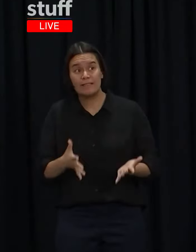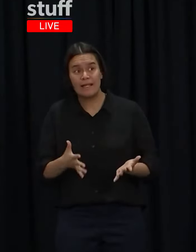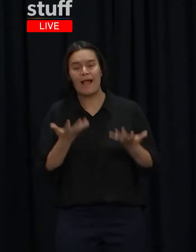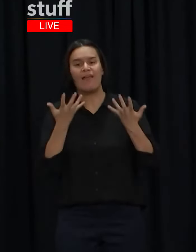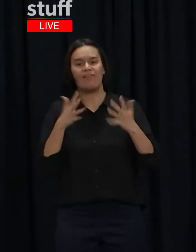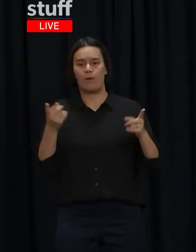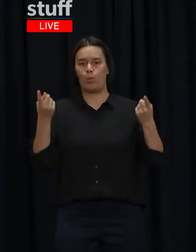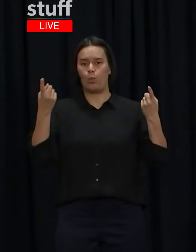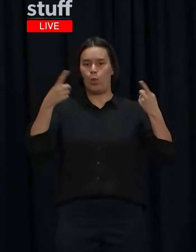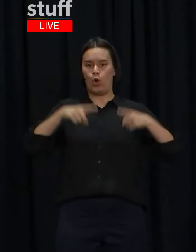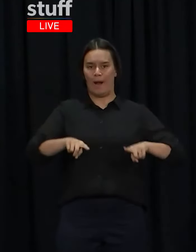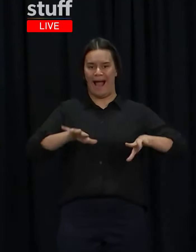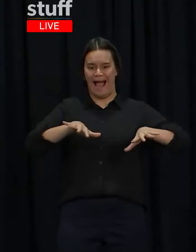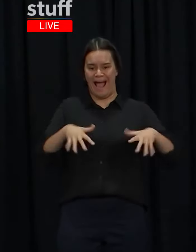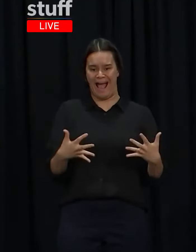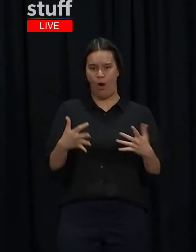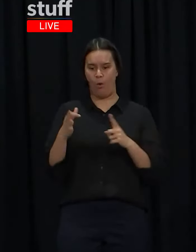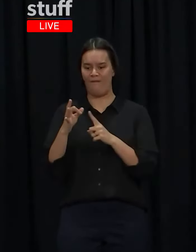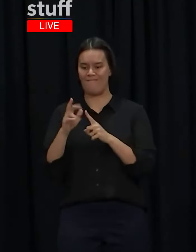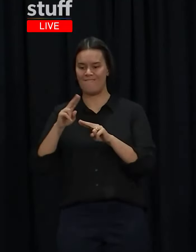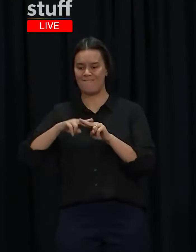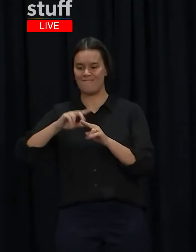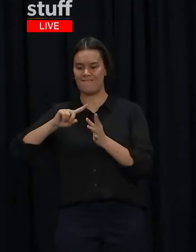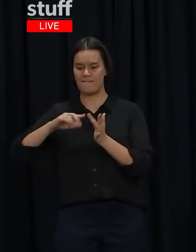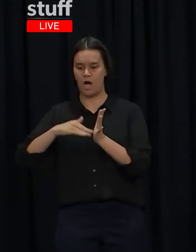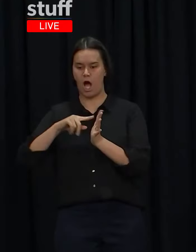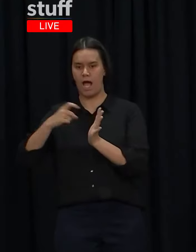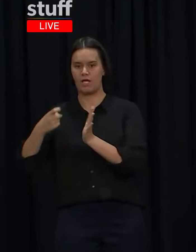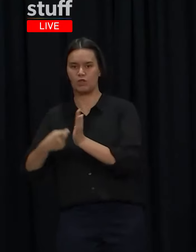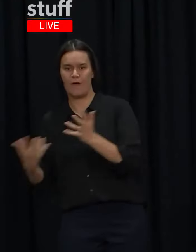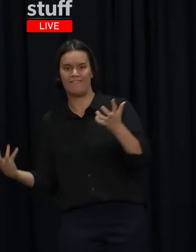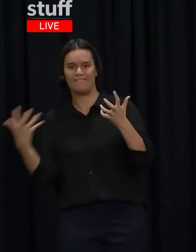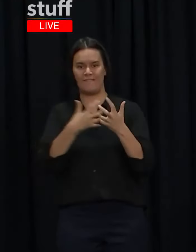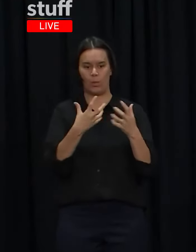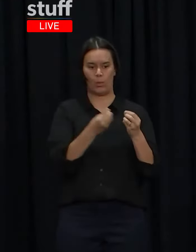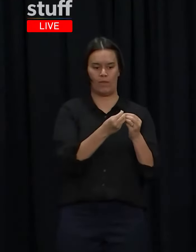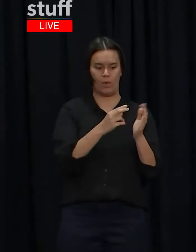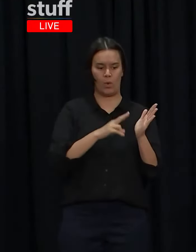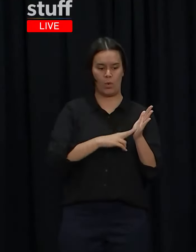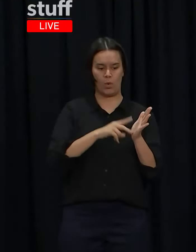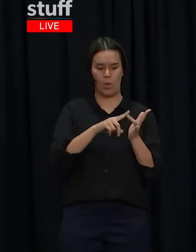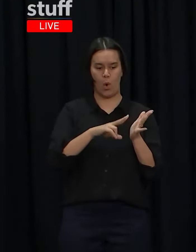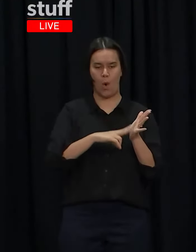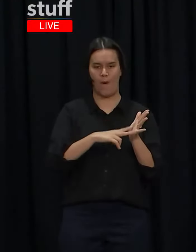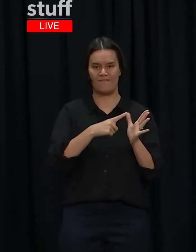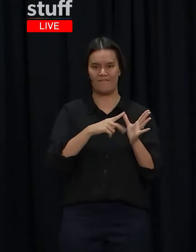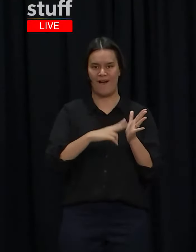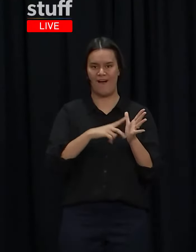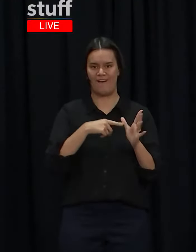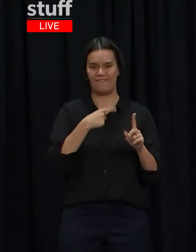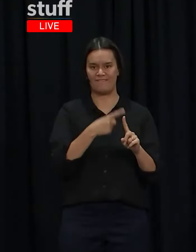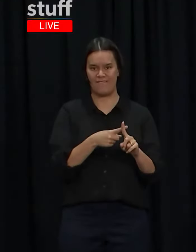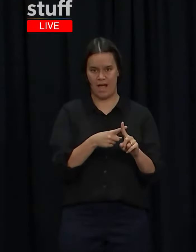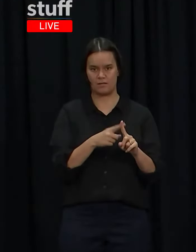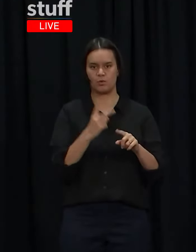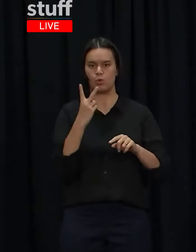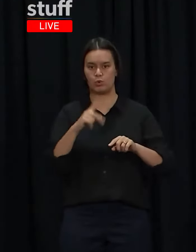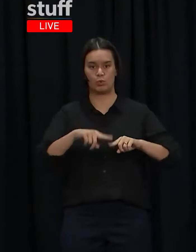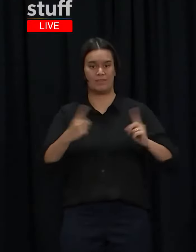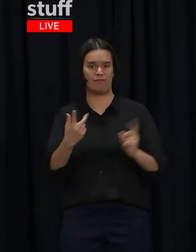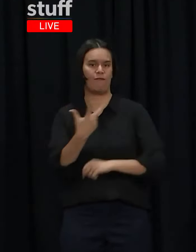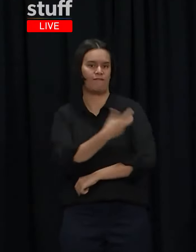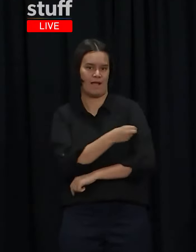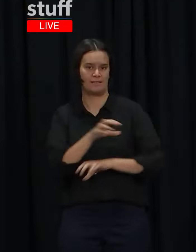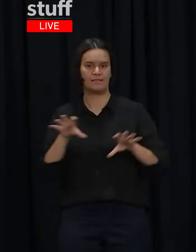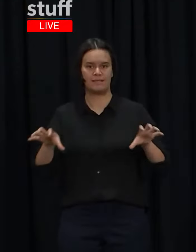the program. As the Prime Minister said, they haven't applied for it as a booster, so it would be as a primary course. I know there is interest amongst